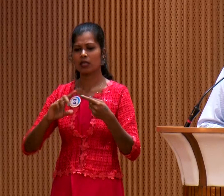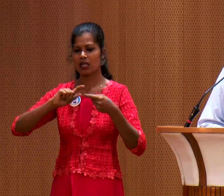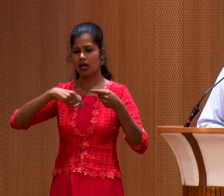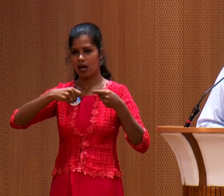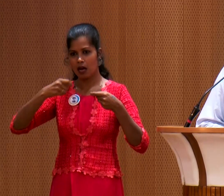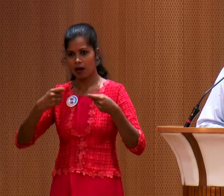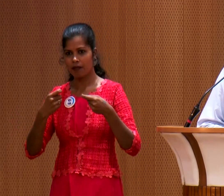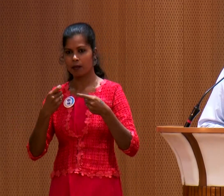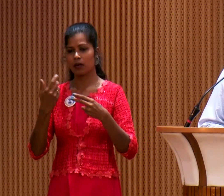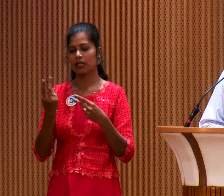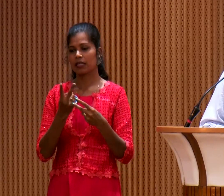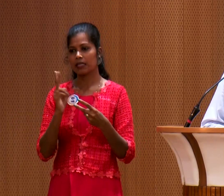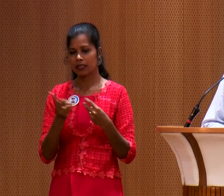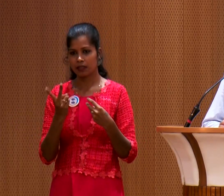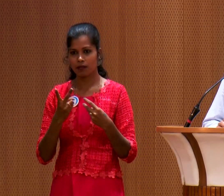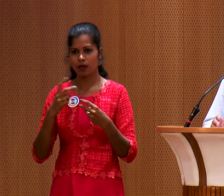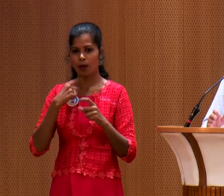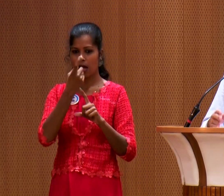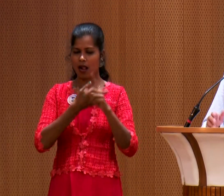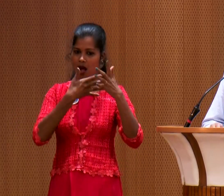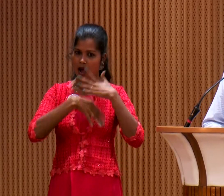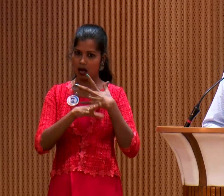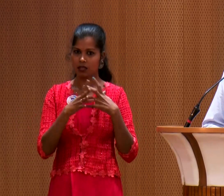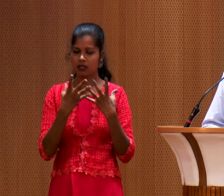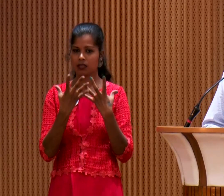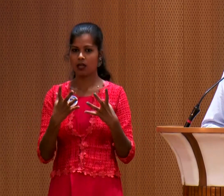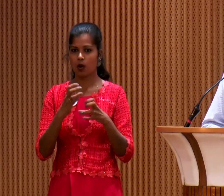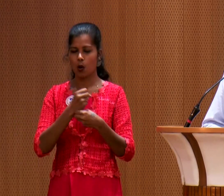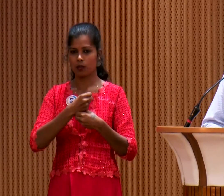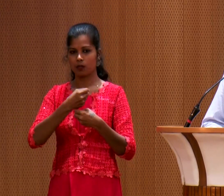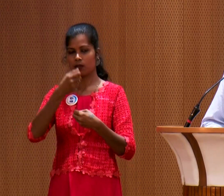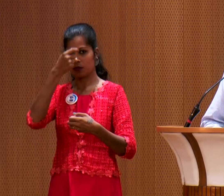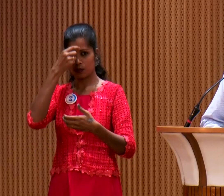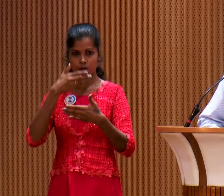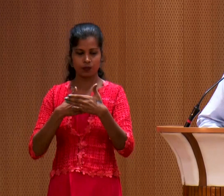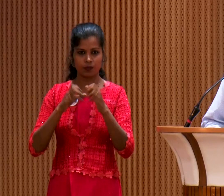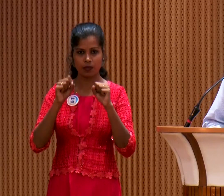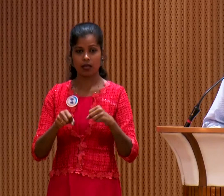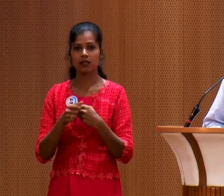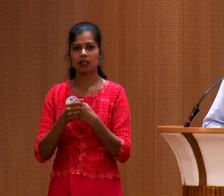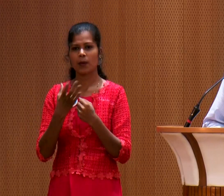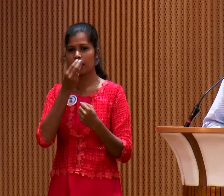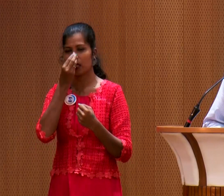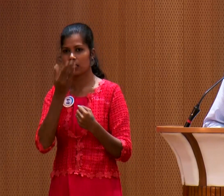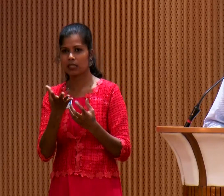fiber in our state with a lot of such issues is not